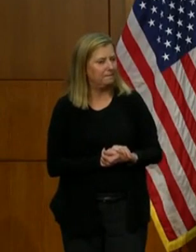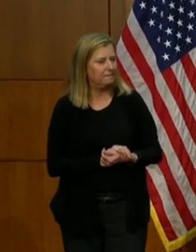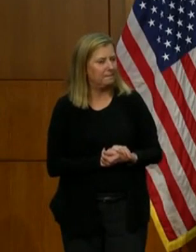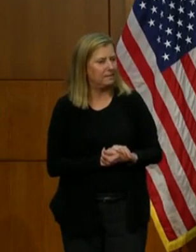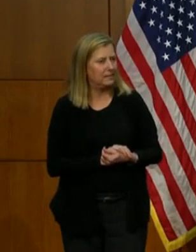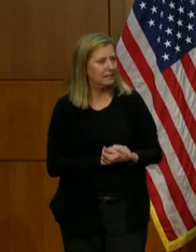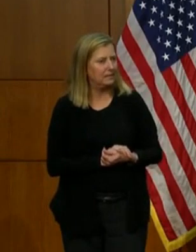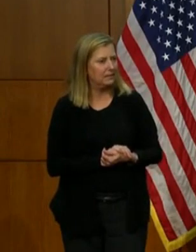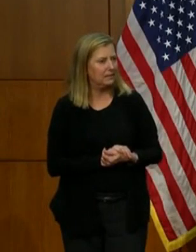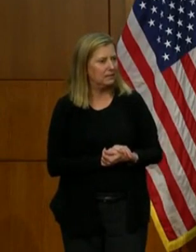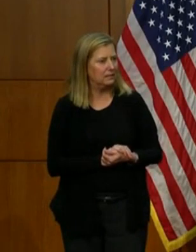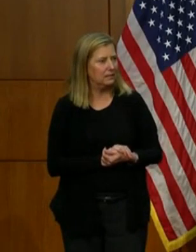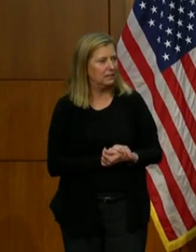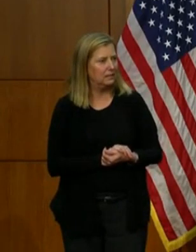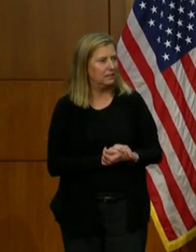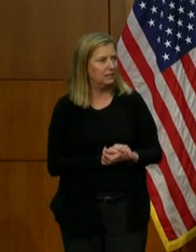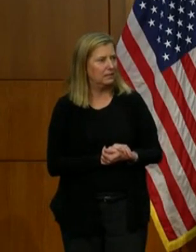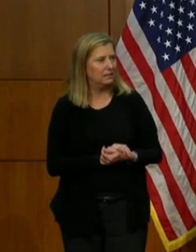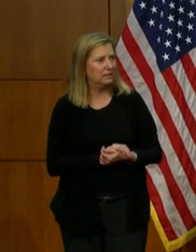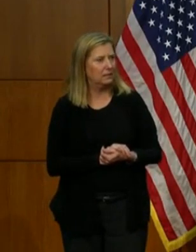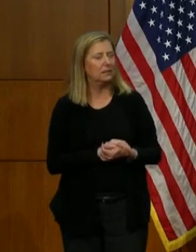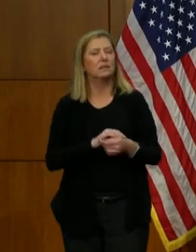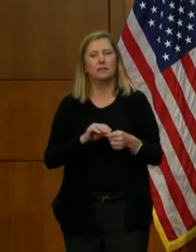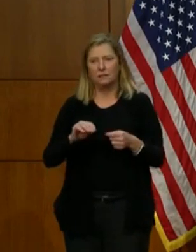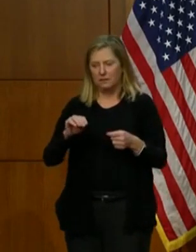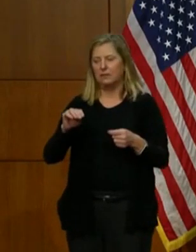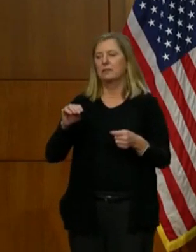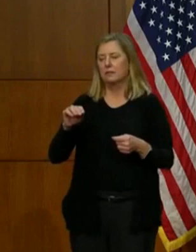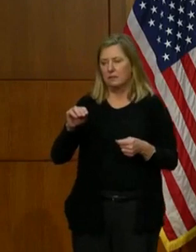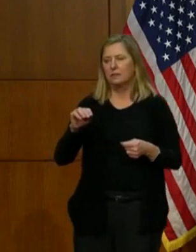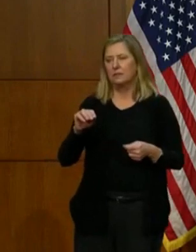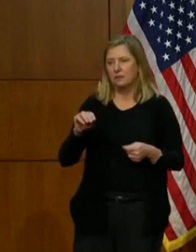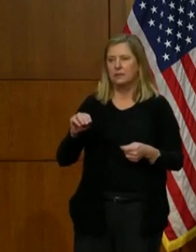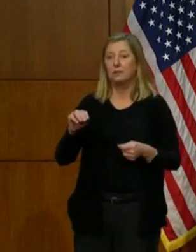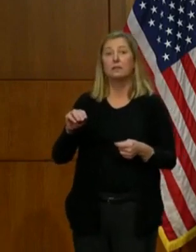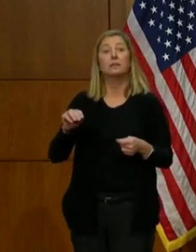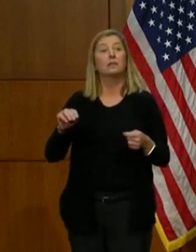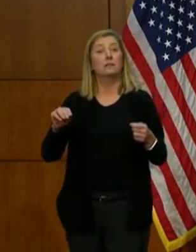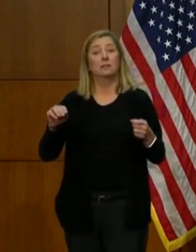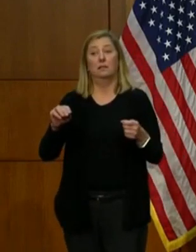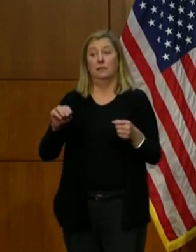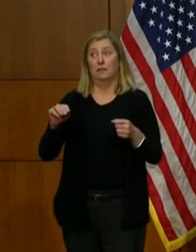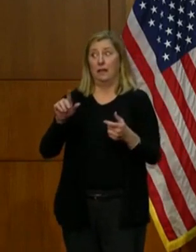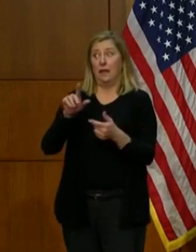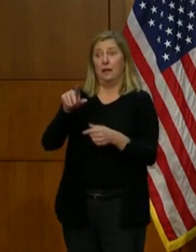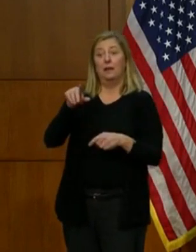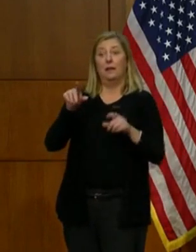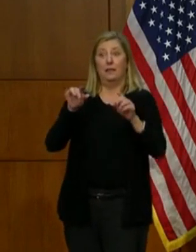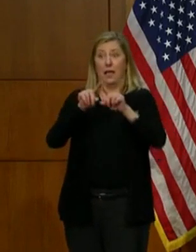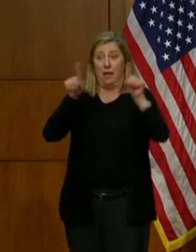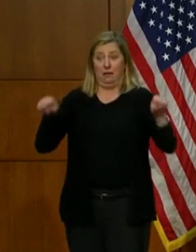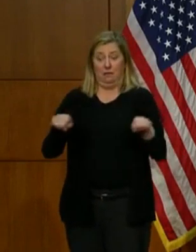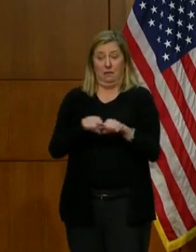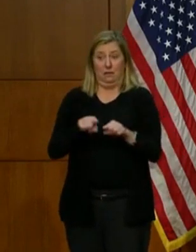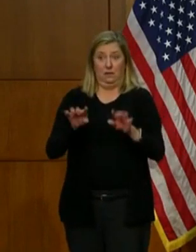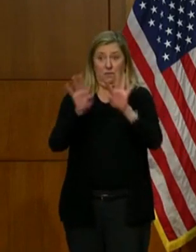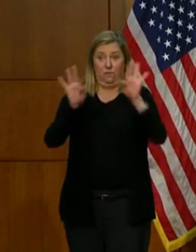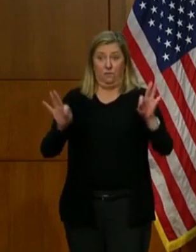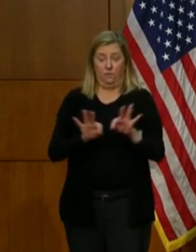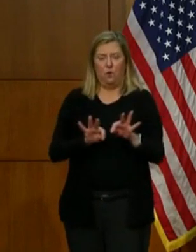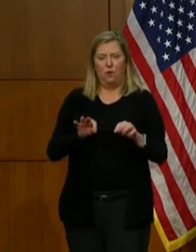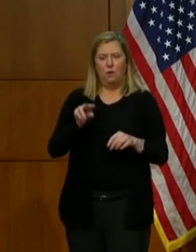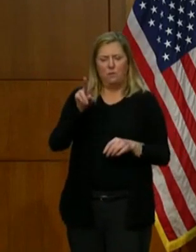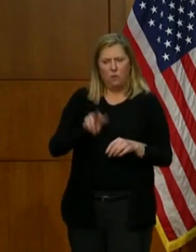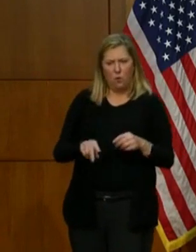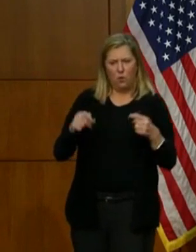the translation of the vaccine registration form that was made available in Spanish. I read through it. It was a little clunky. Just